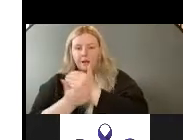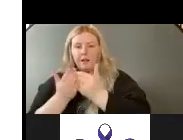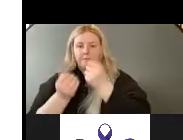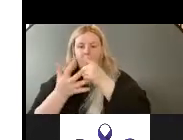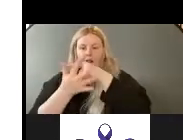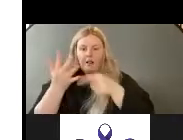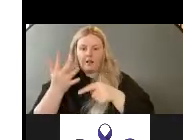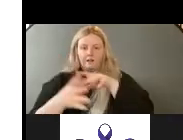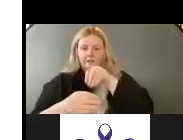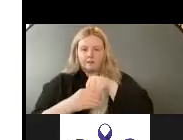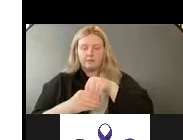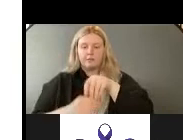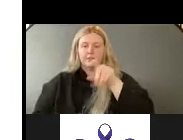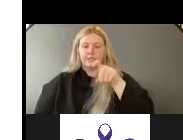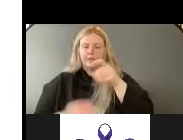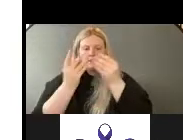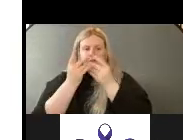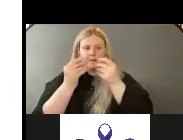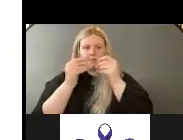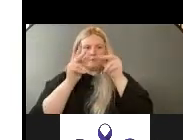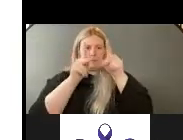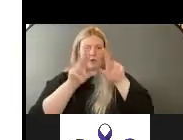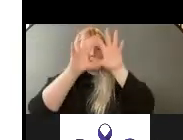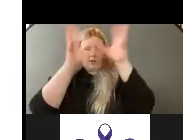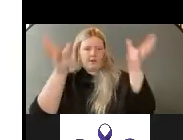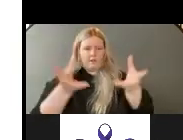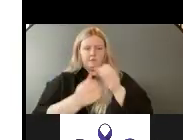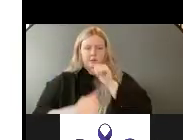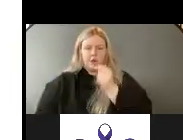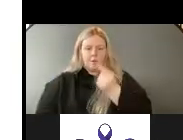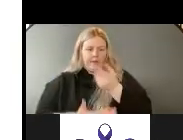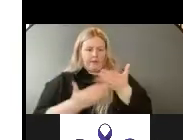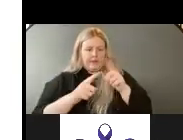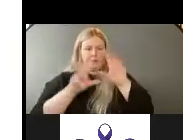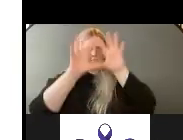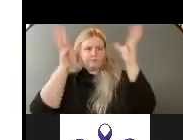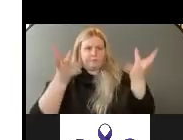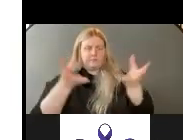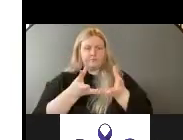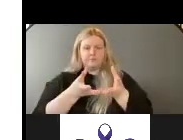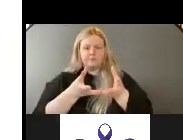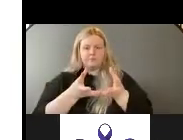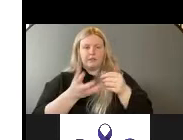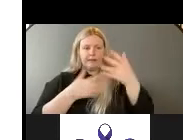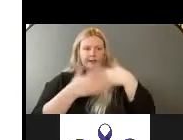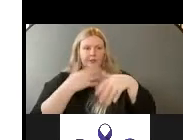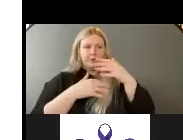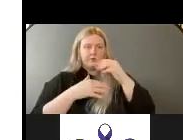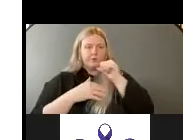more about the whole person and the way that in which that sort of structural violence, the social inequities